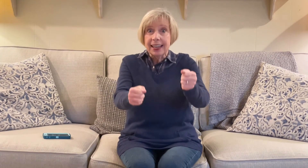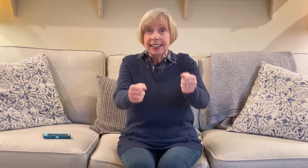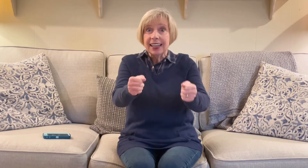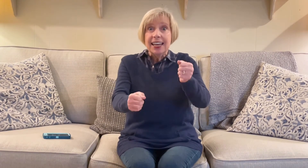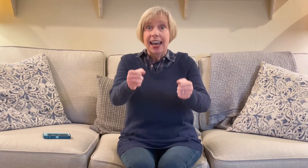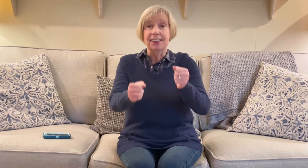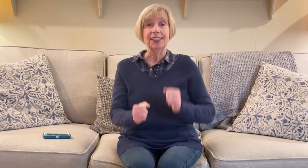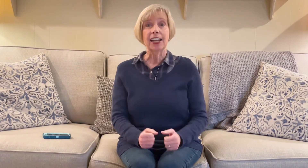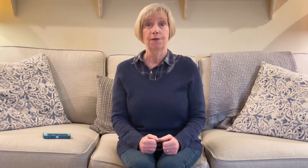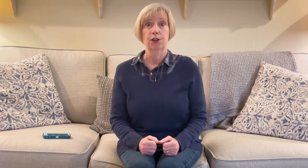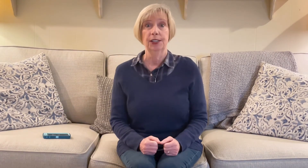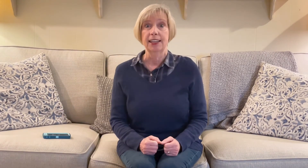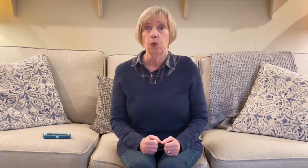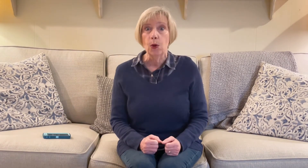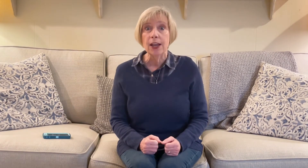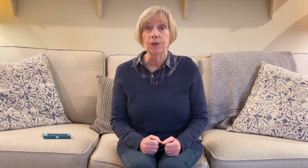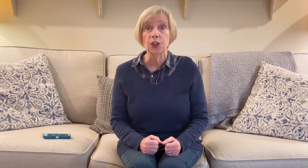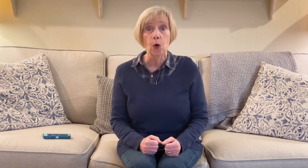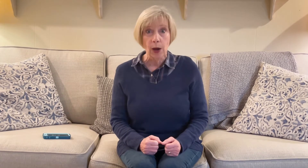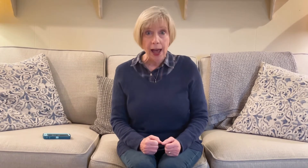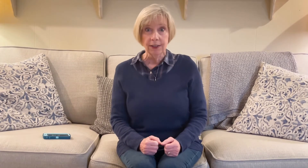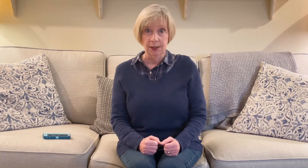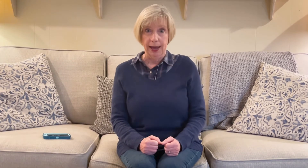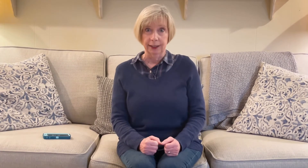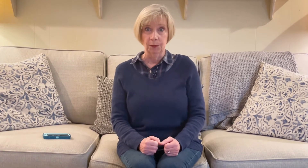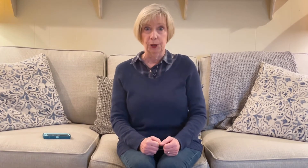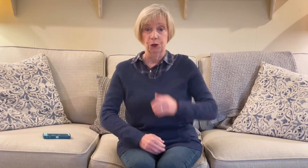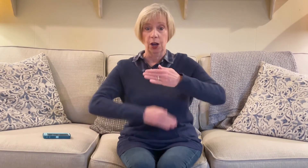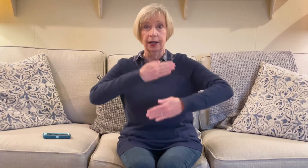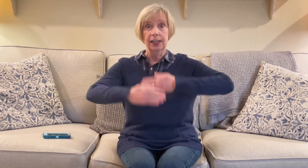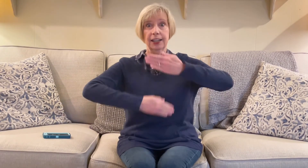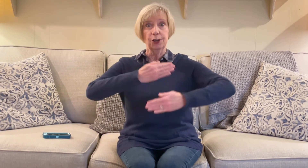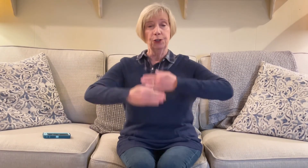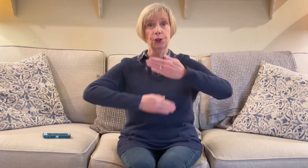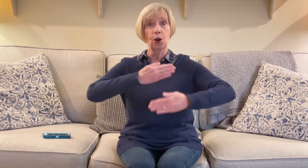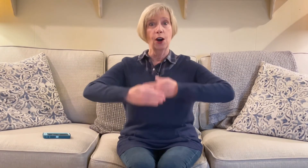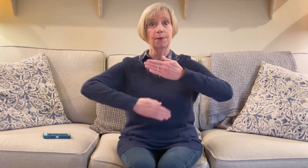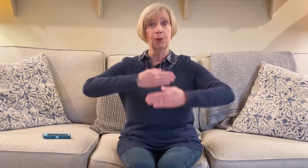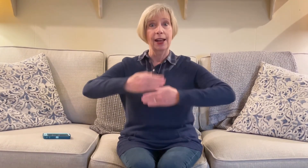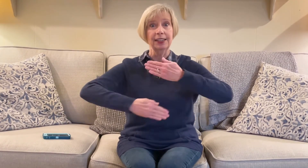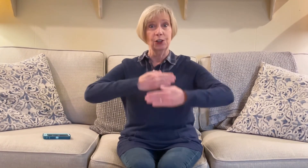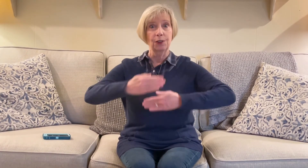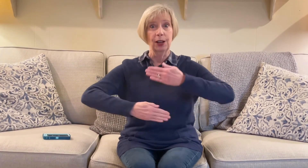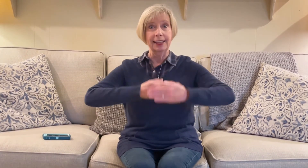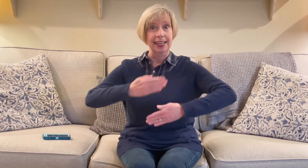this. And the second verse says, wheels go round in my little blue truck. You do your arms around each other like